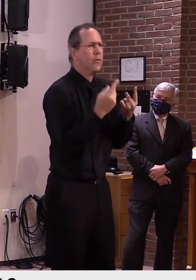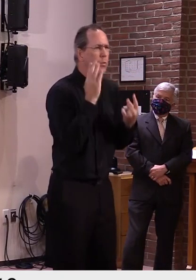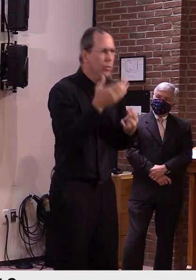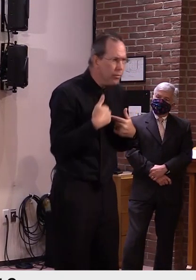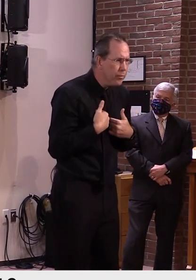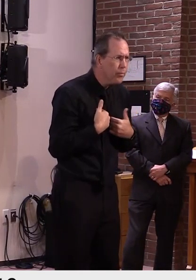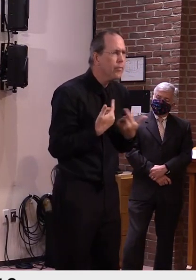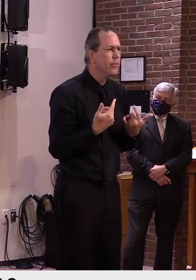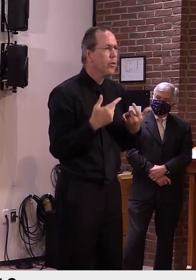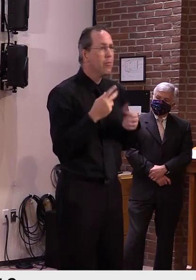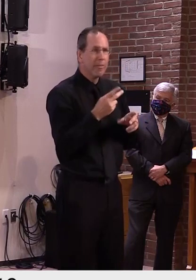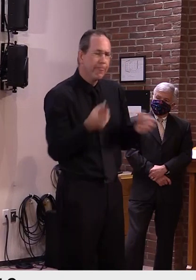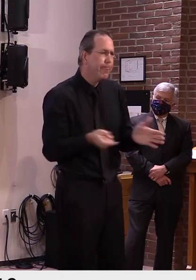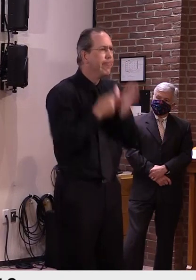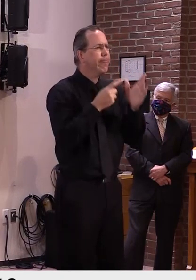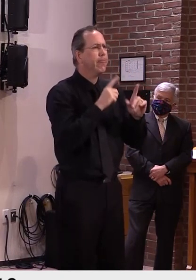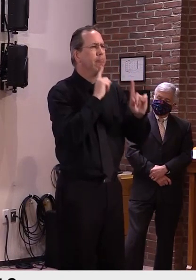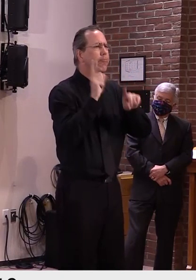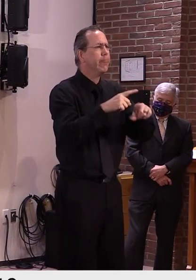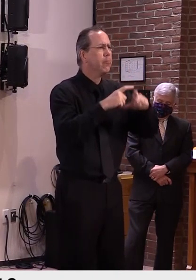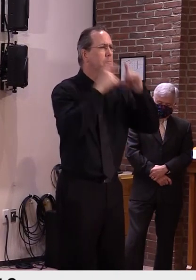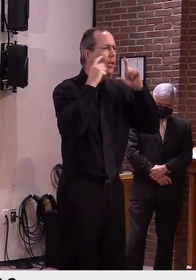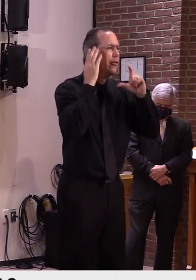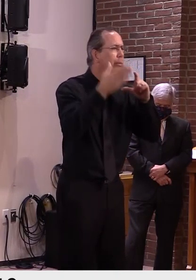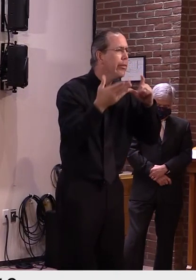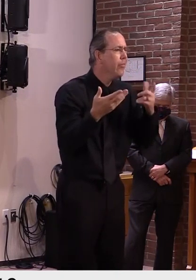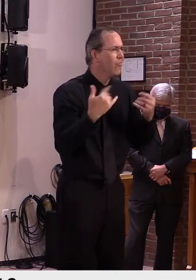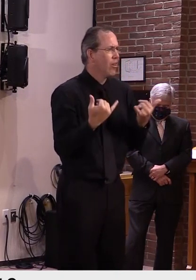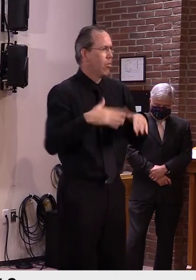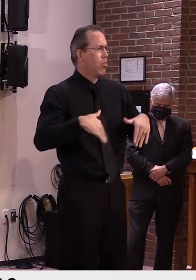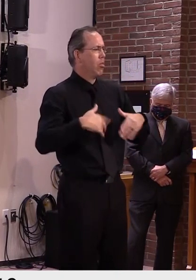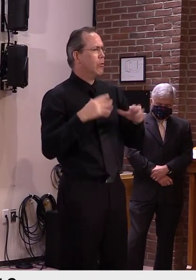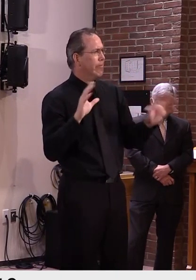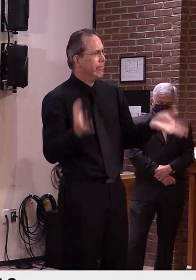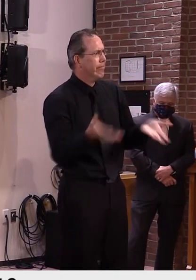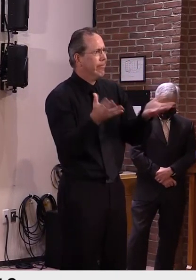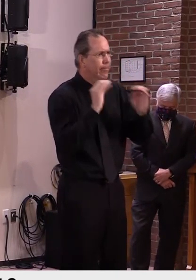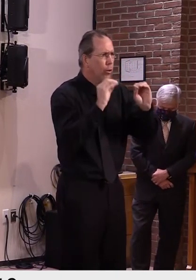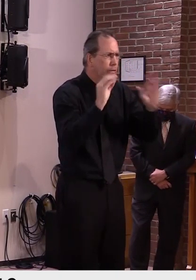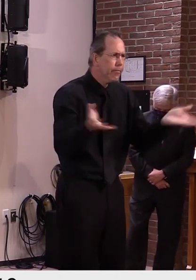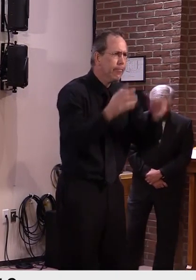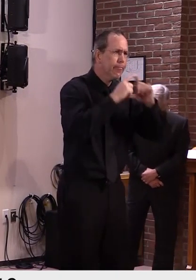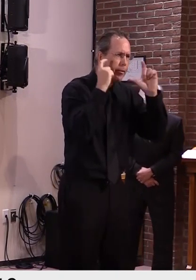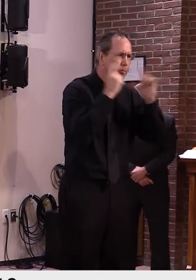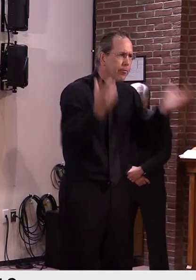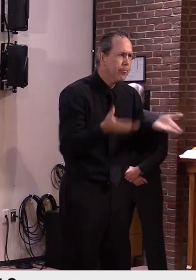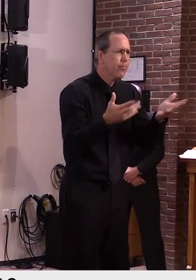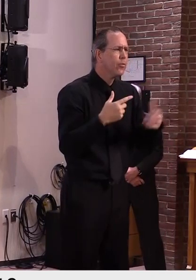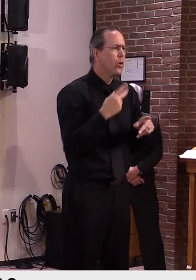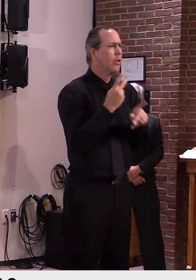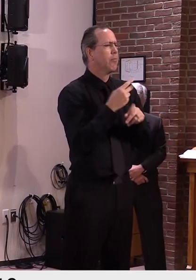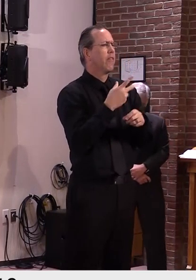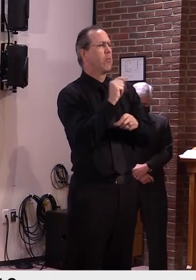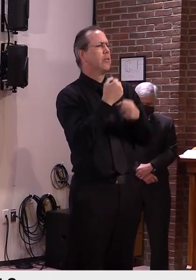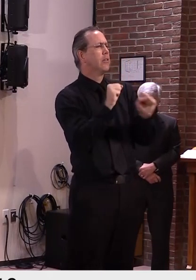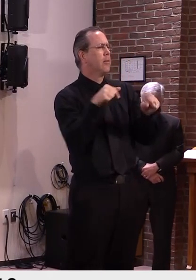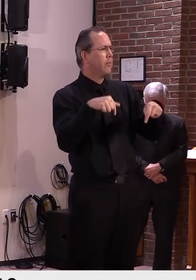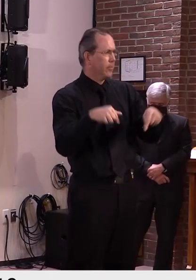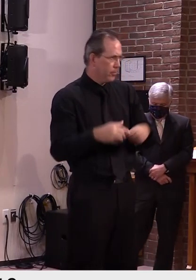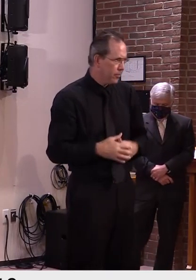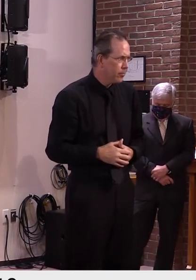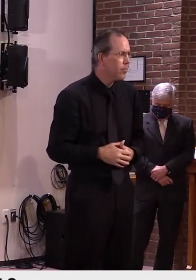mandate and to try and stop the transmission coming into Vermont, if it got here, to make sure that